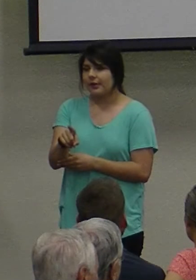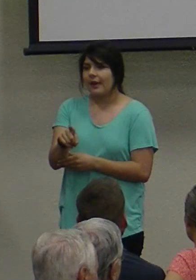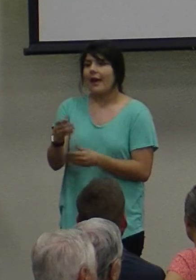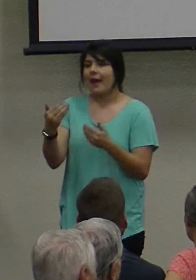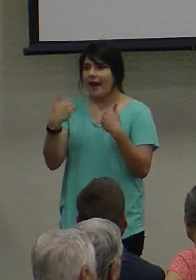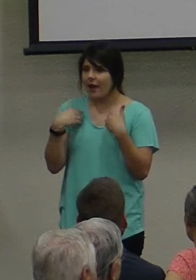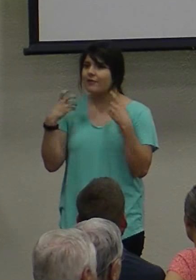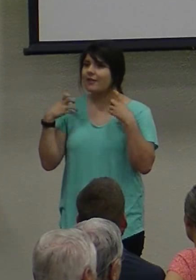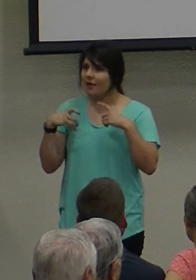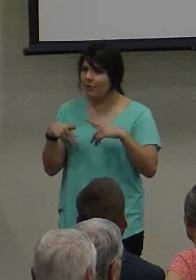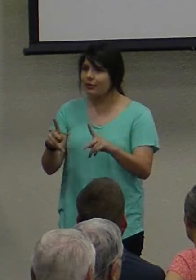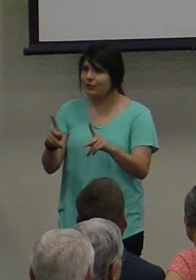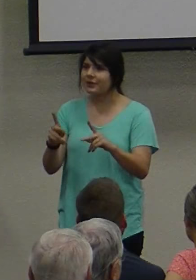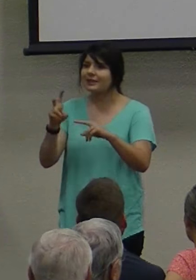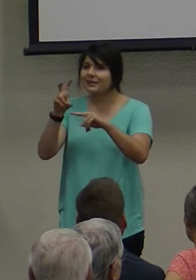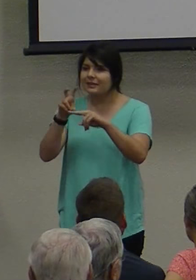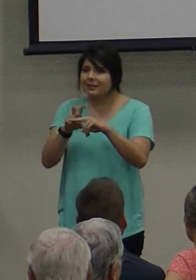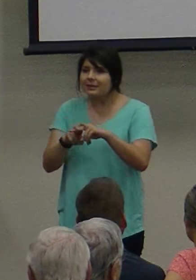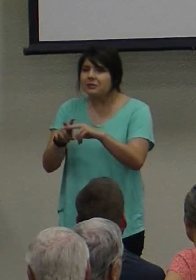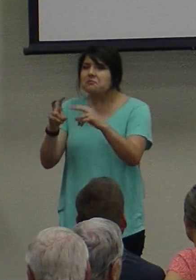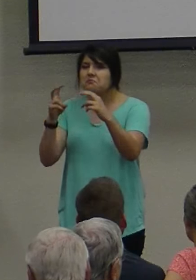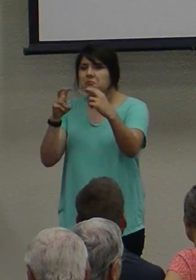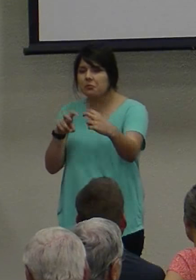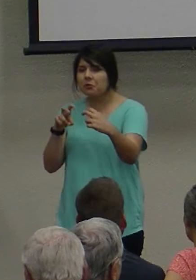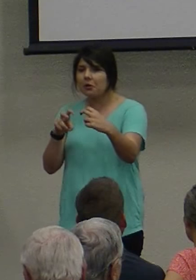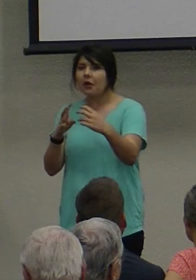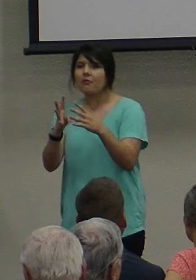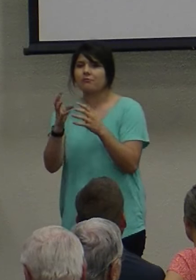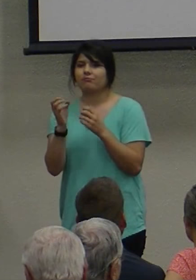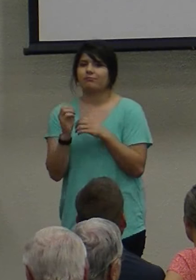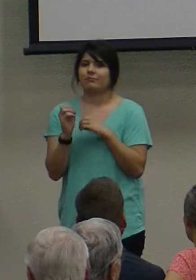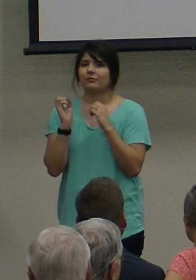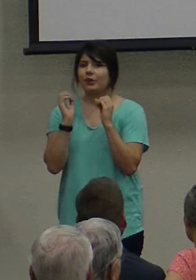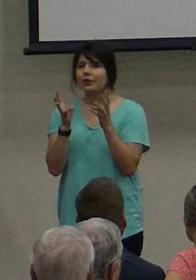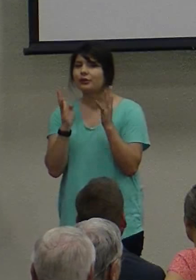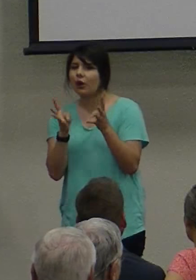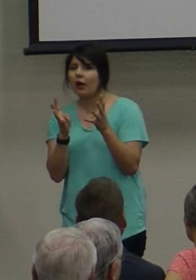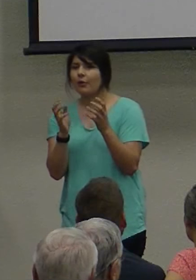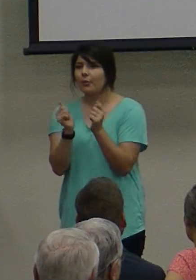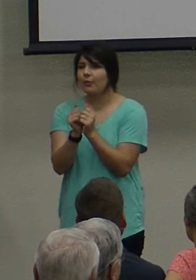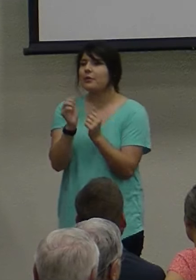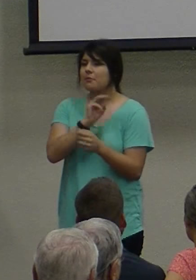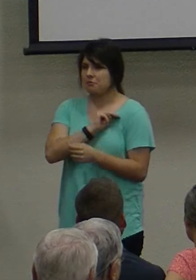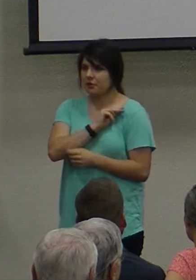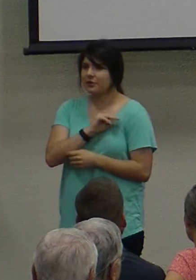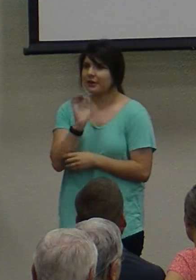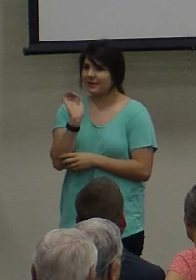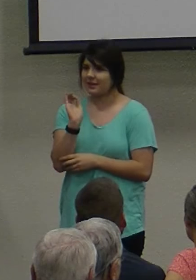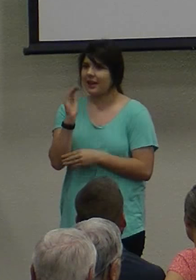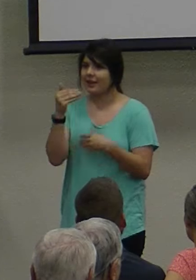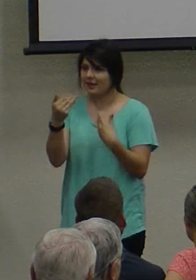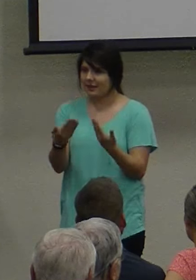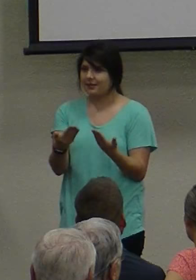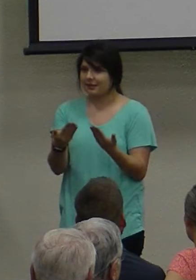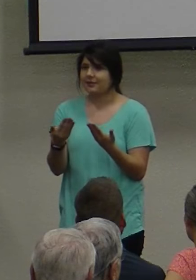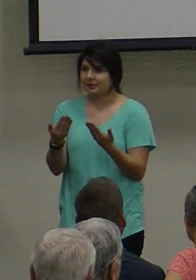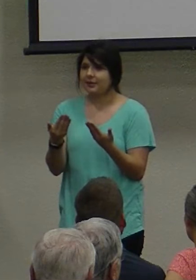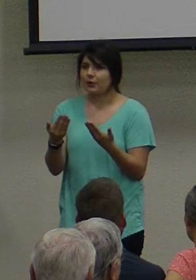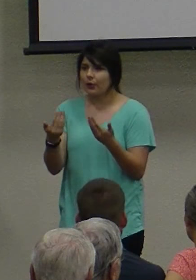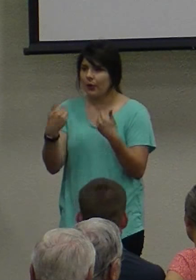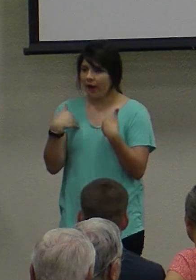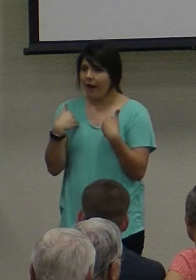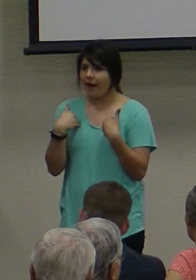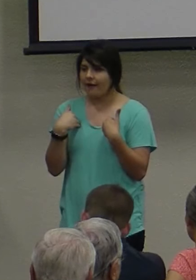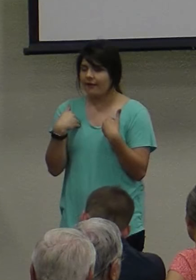have a chance to just sit down and talk with missionaries like this, who